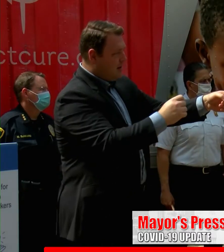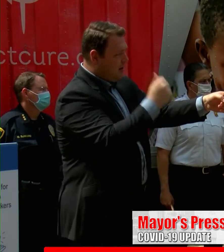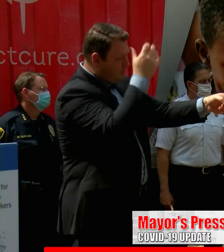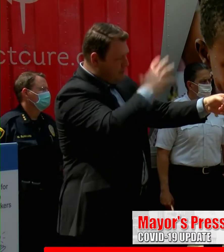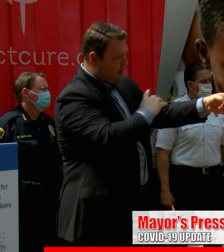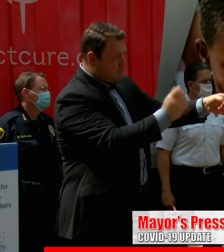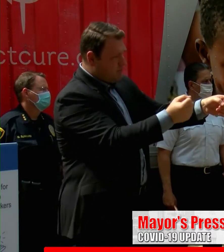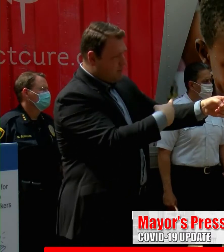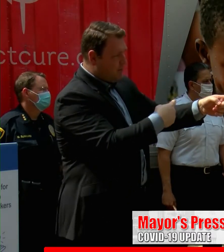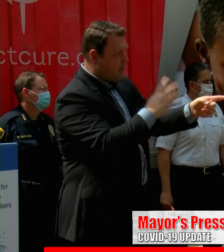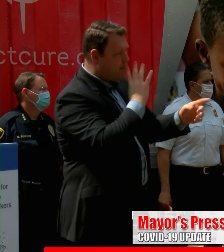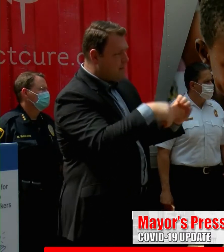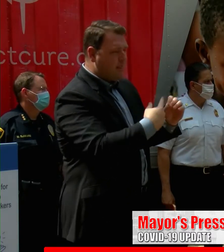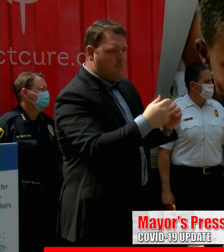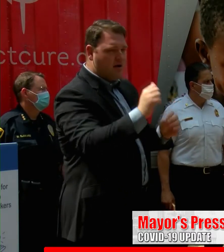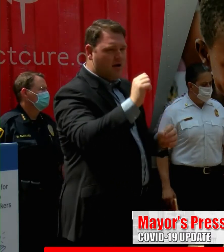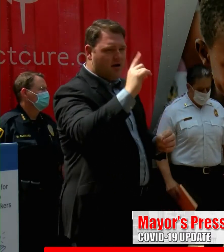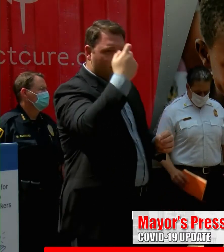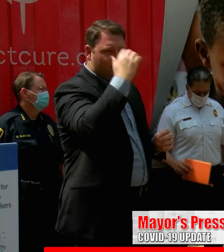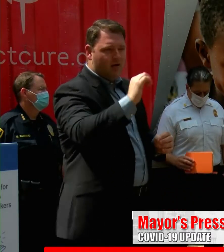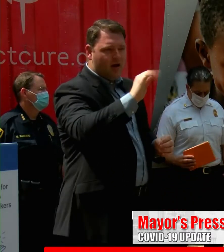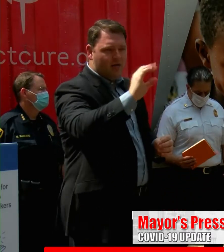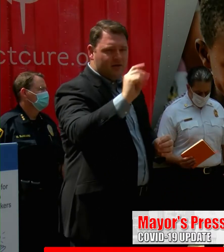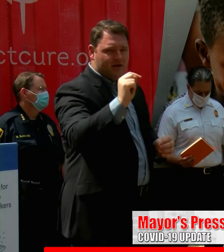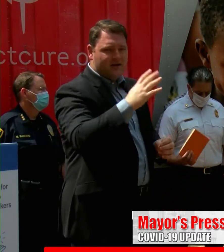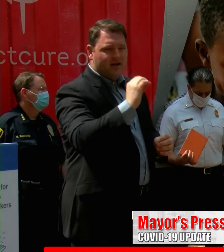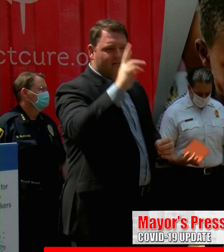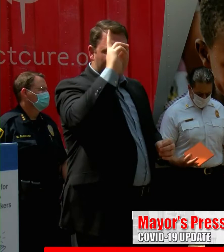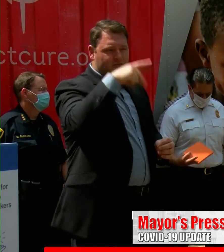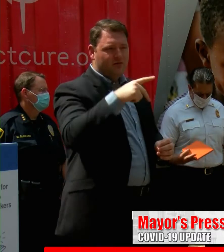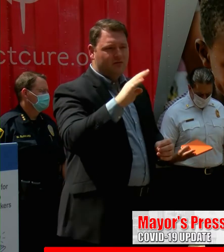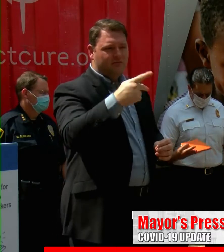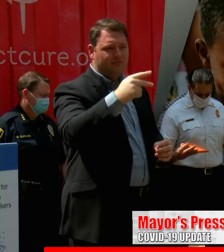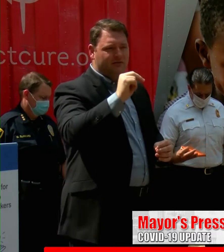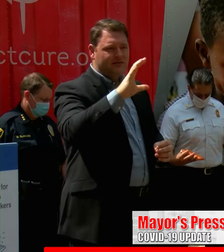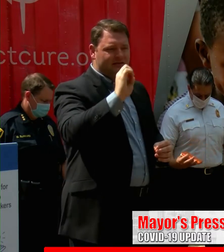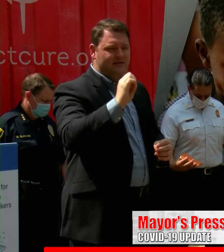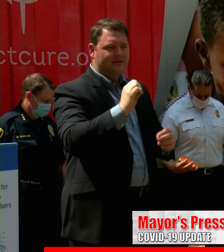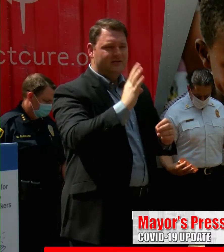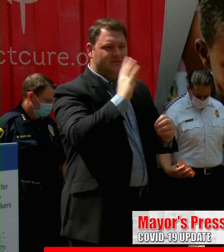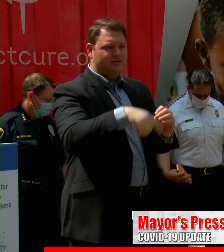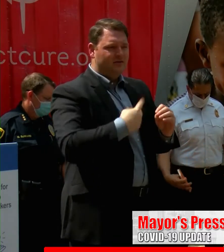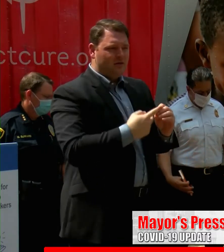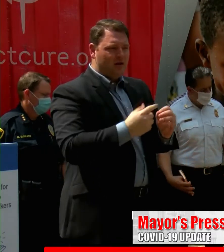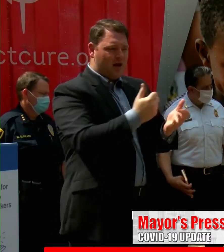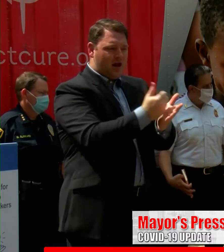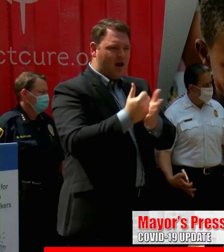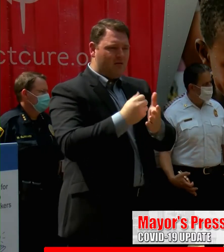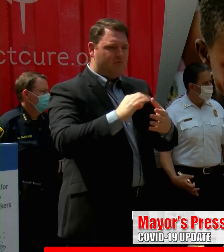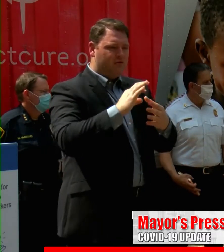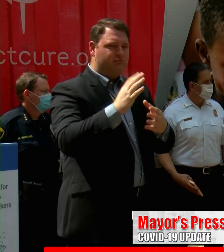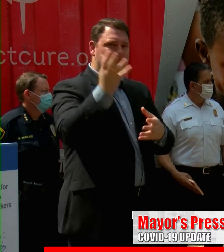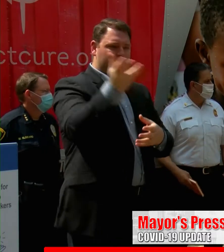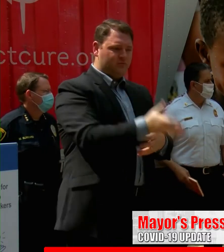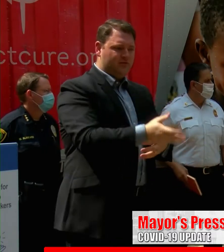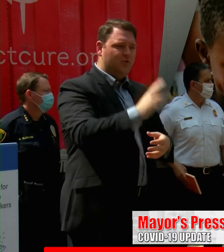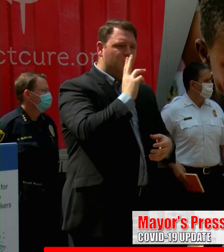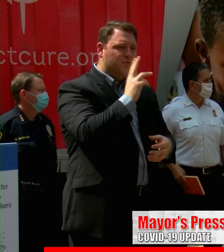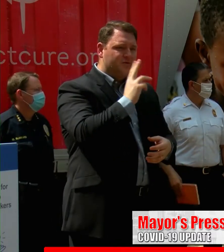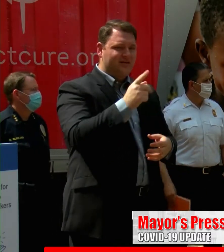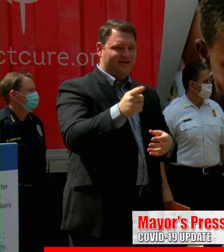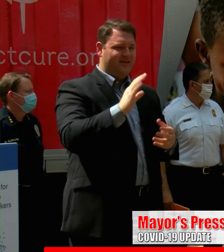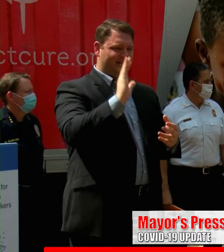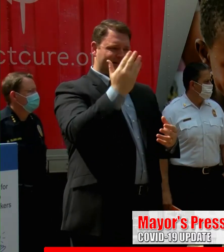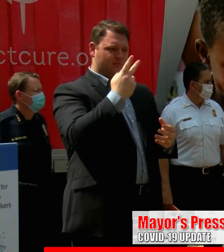President Pence also made some comments with regards to providing assistance towards the city of Houston and the area, citing that this is an area that they're starting to see a little